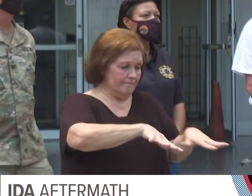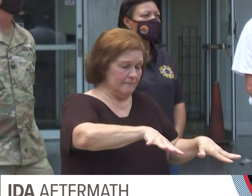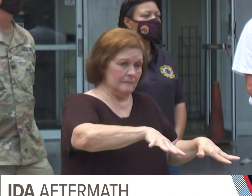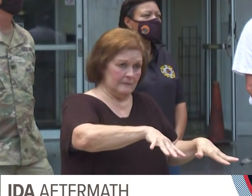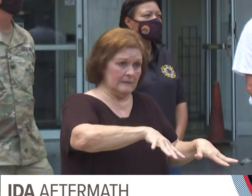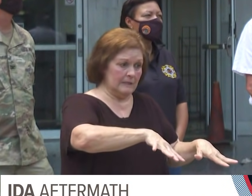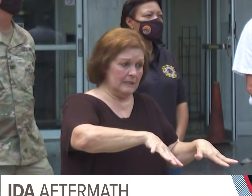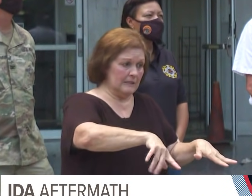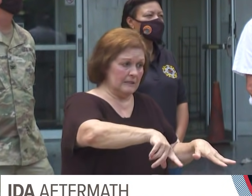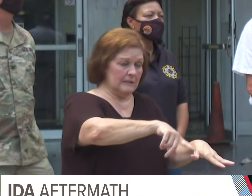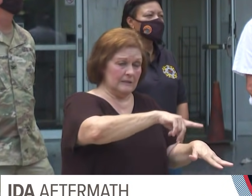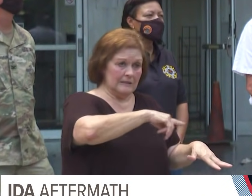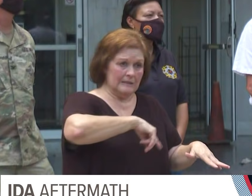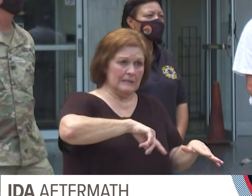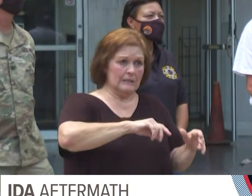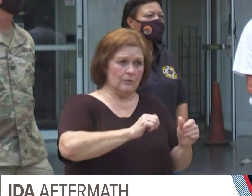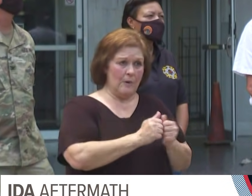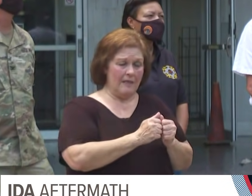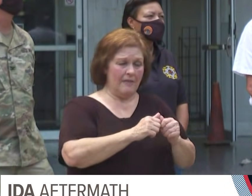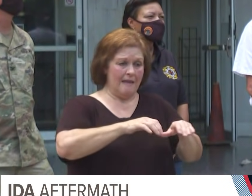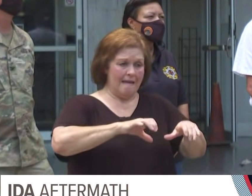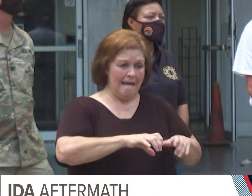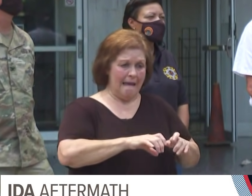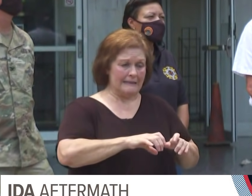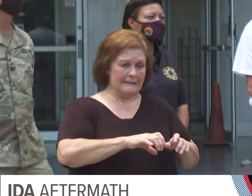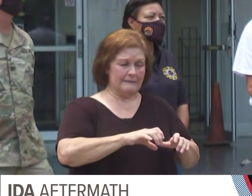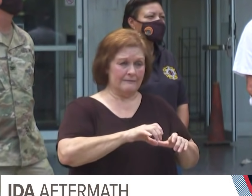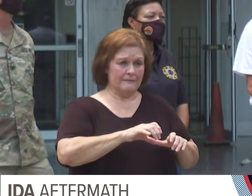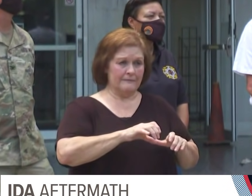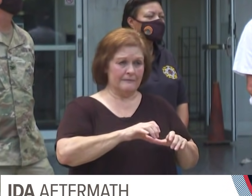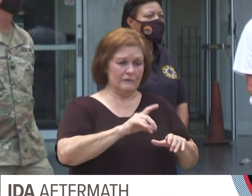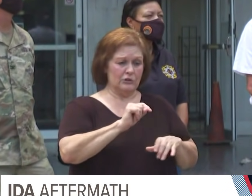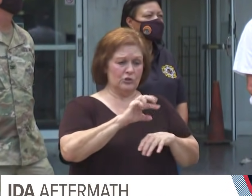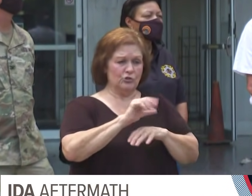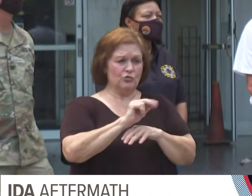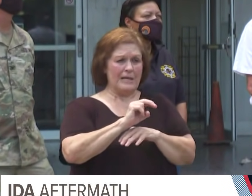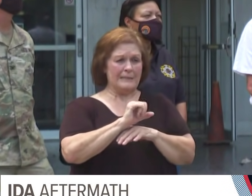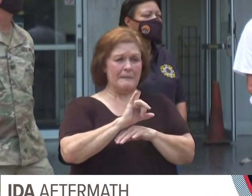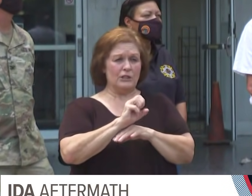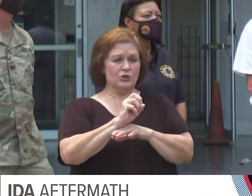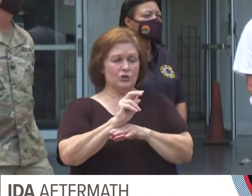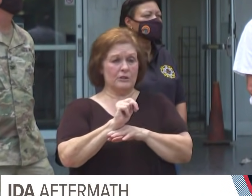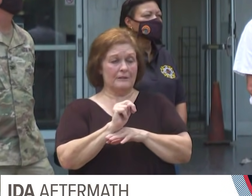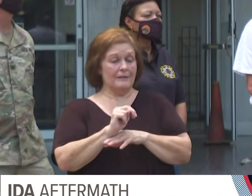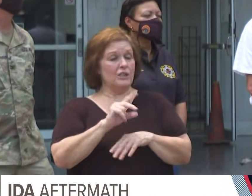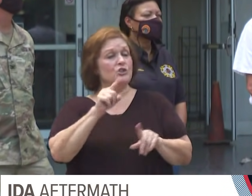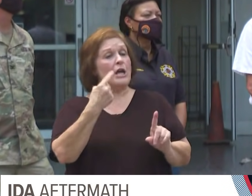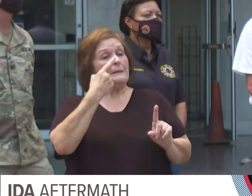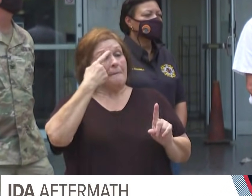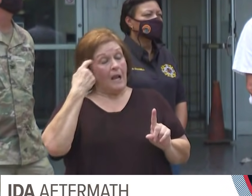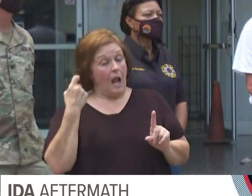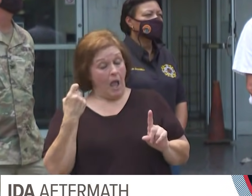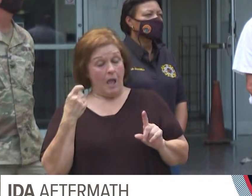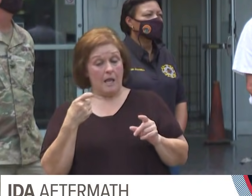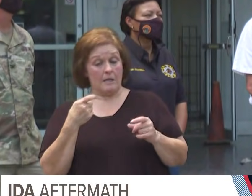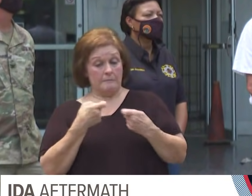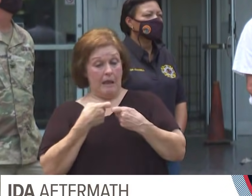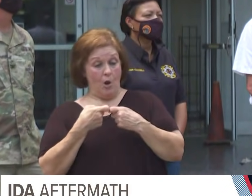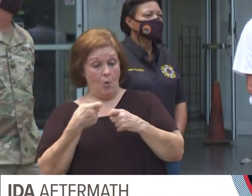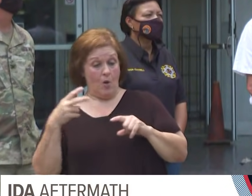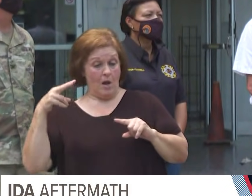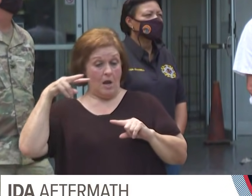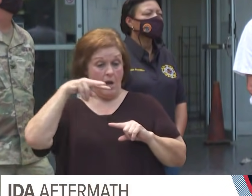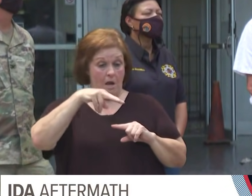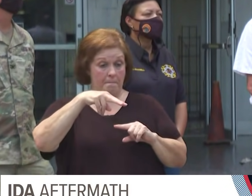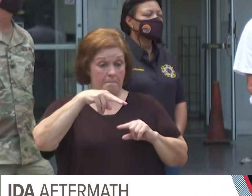combined with active transmission lines. But what I want to assure people about is just because power comes here doesn't mean it's